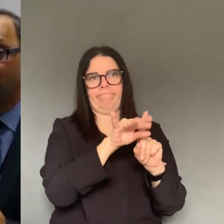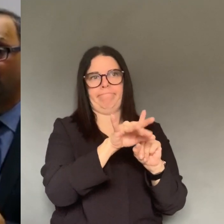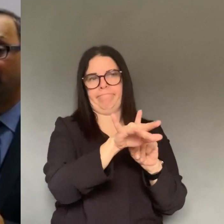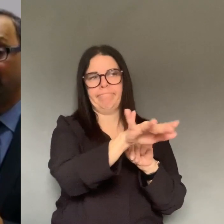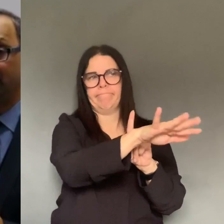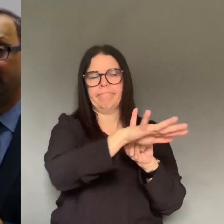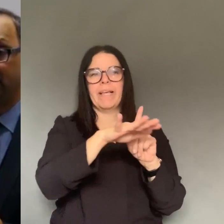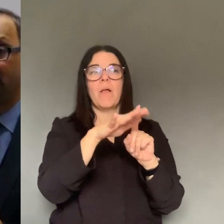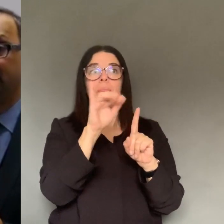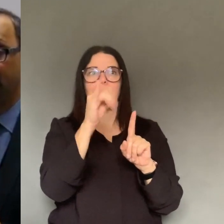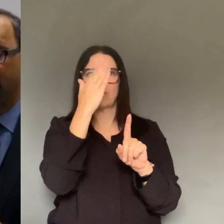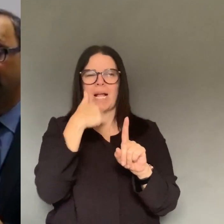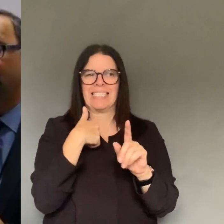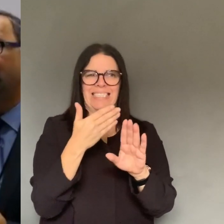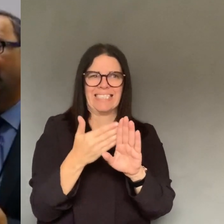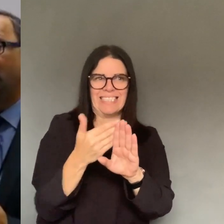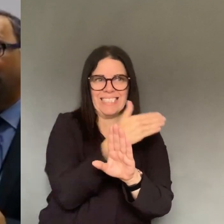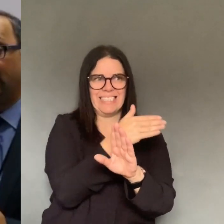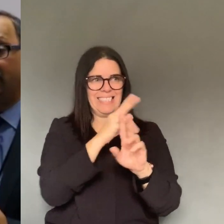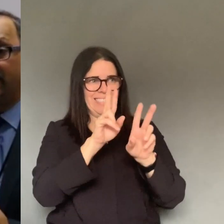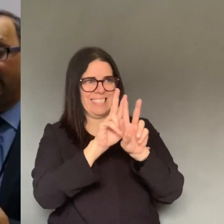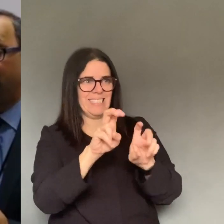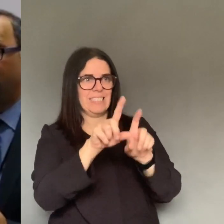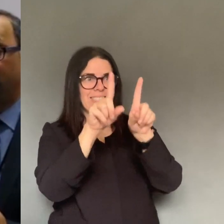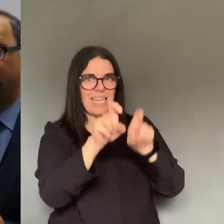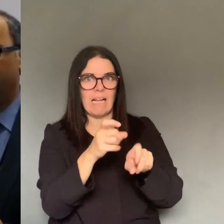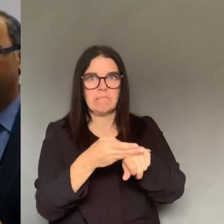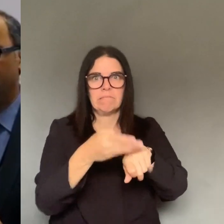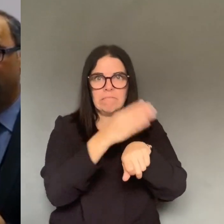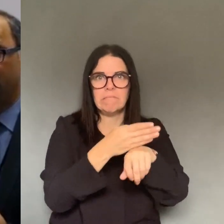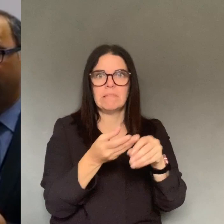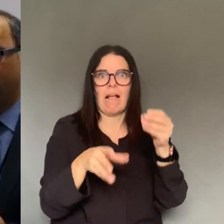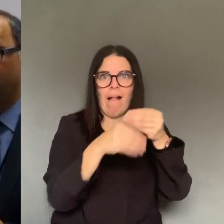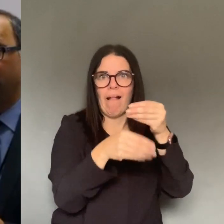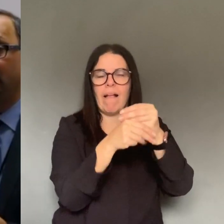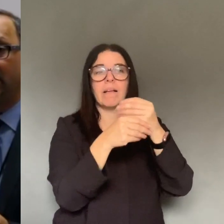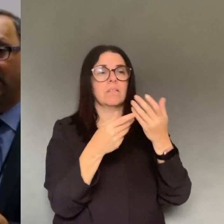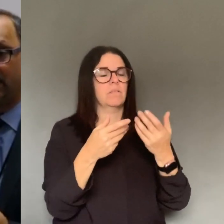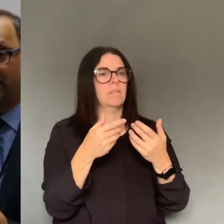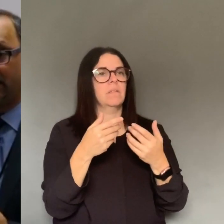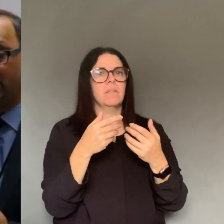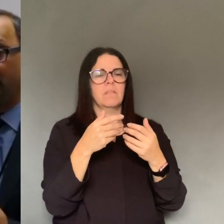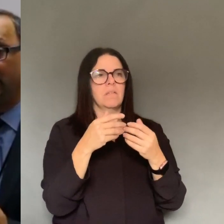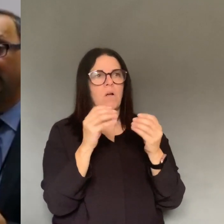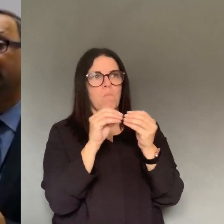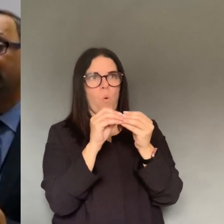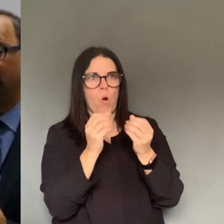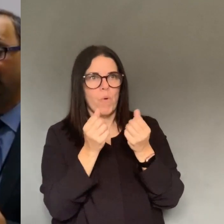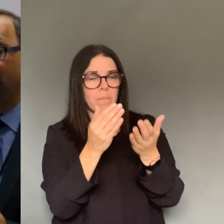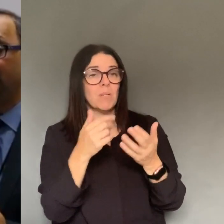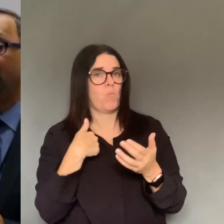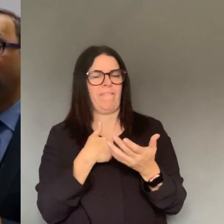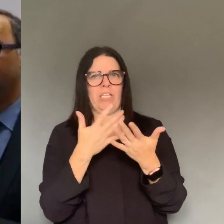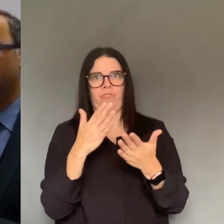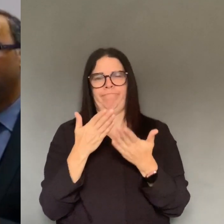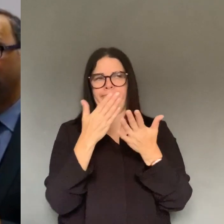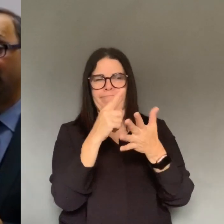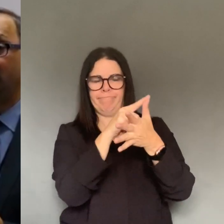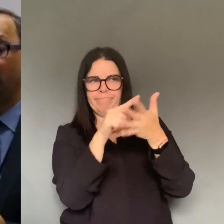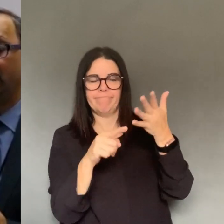and strong measures are needed. We have made several recommendations right from the beginning, including the limiting of